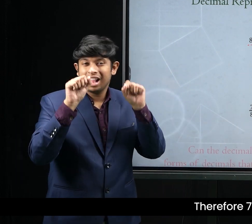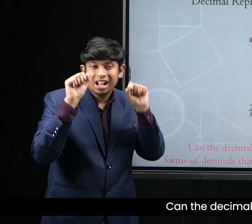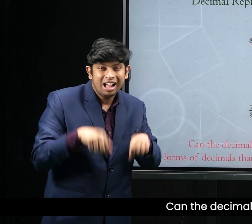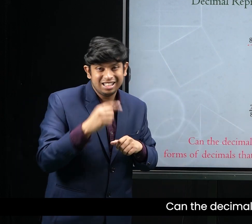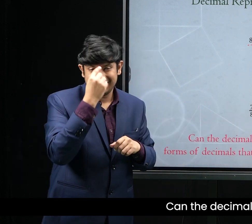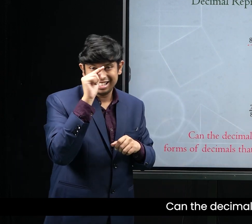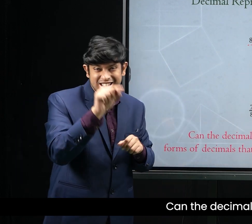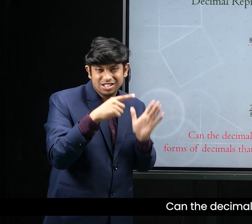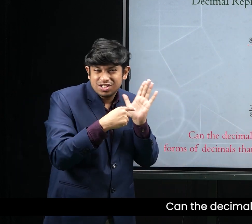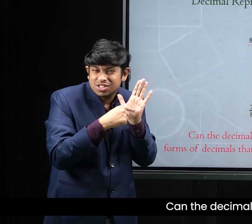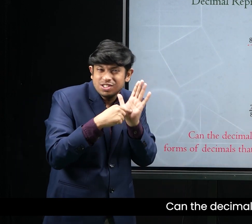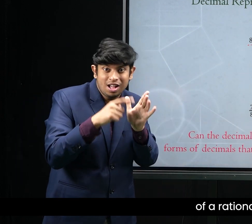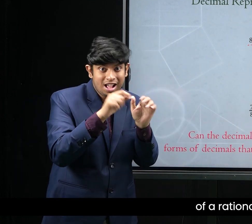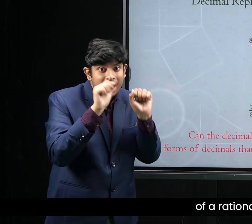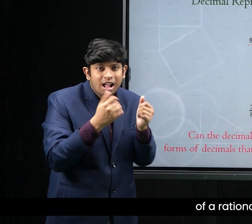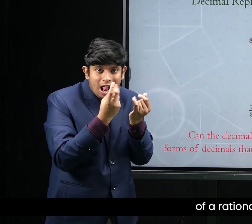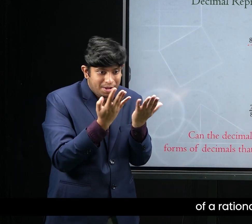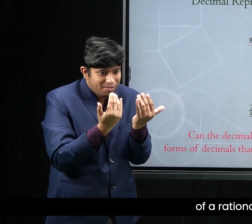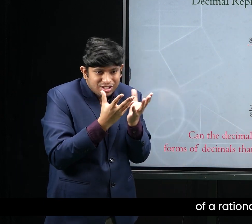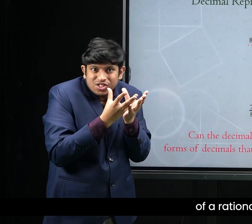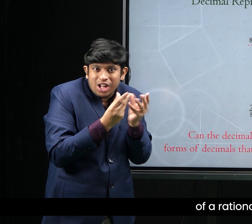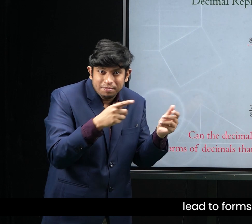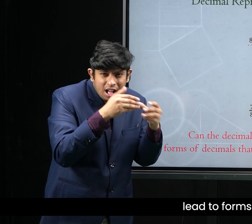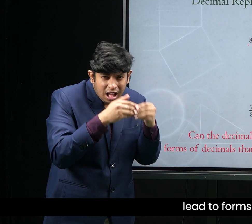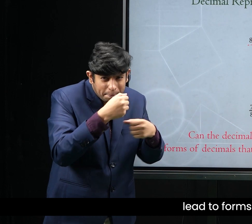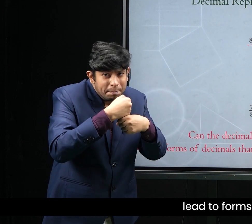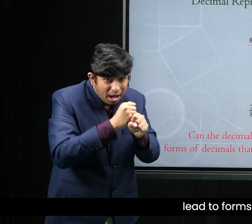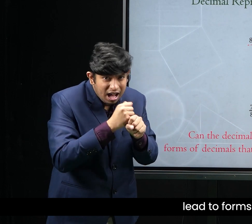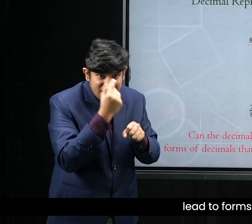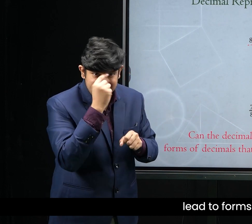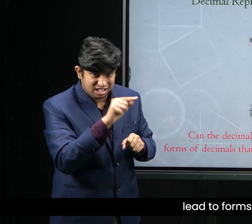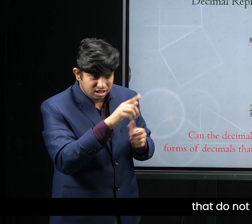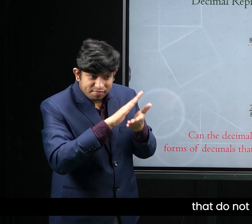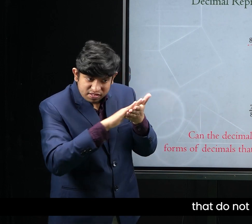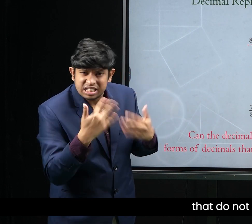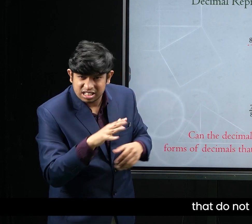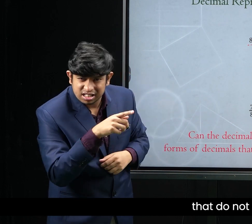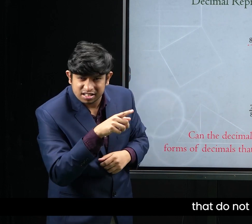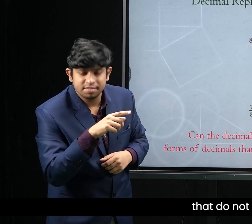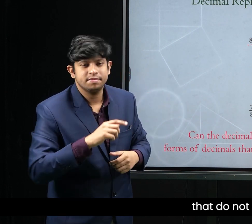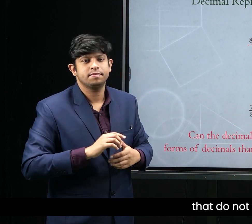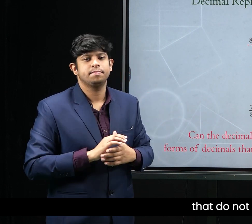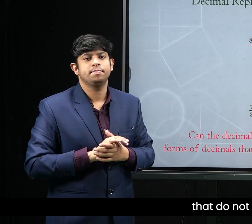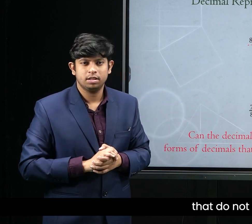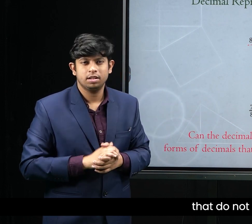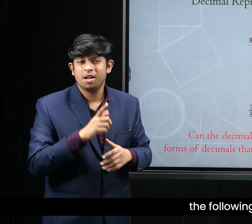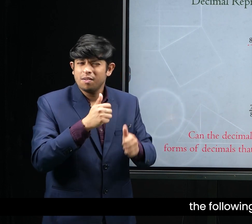Can the decimal representation of a rational number lead to forms of decimals that do not terminate? The